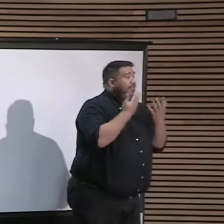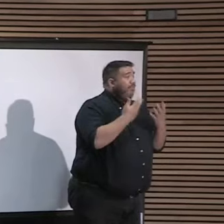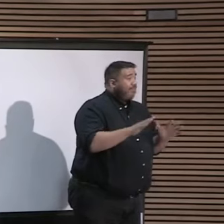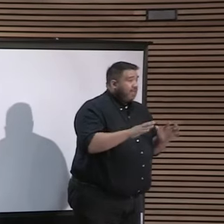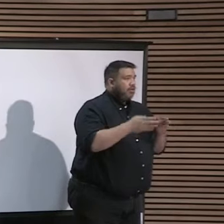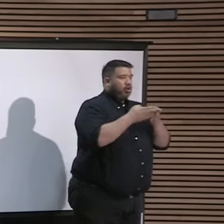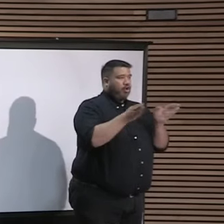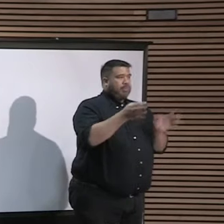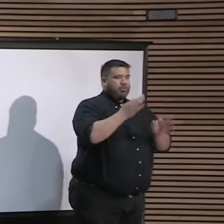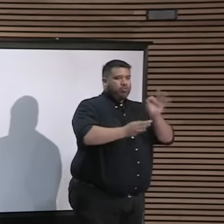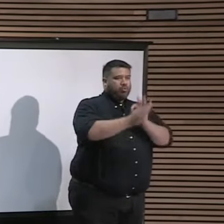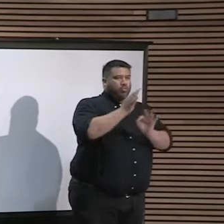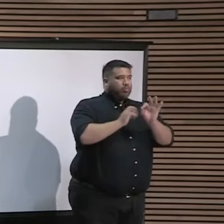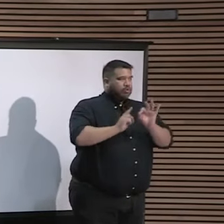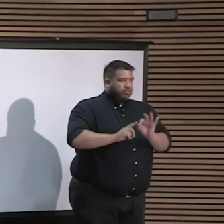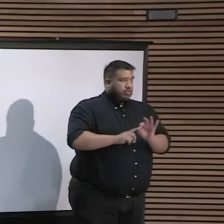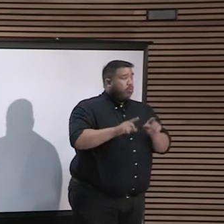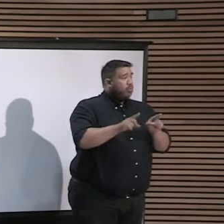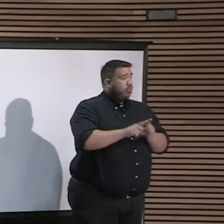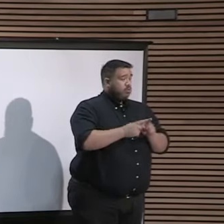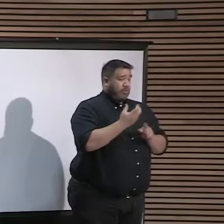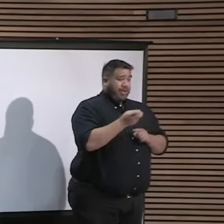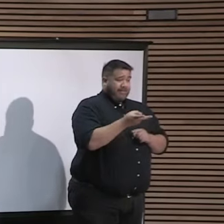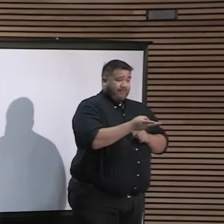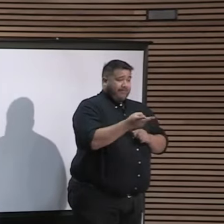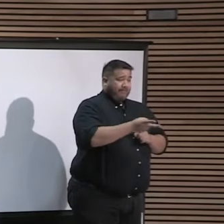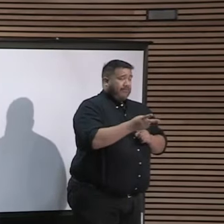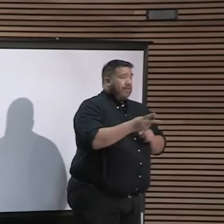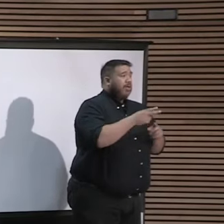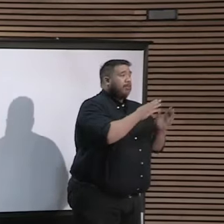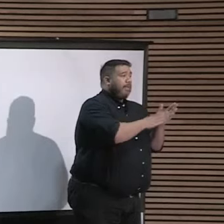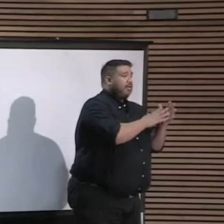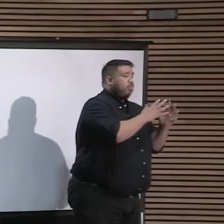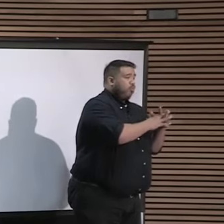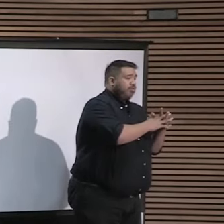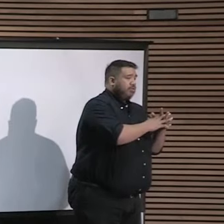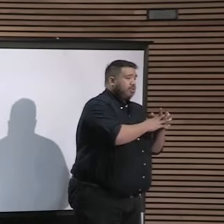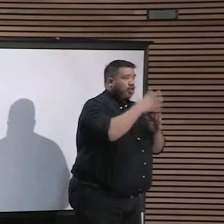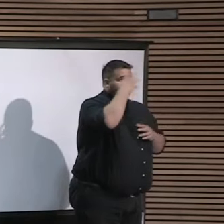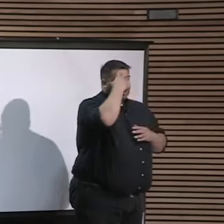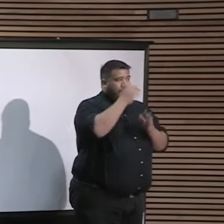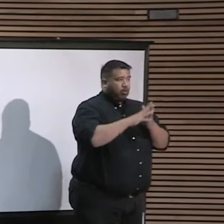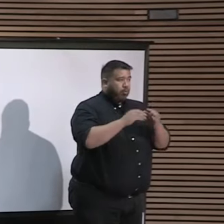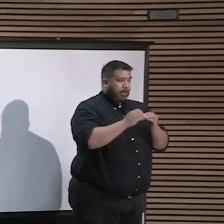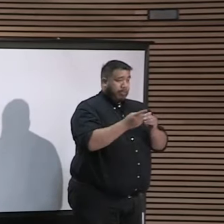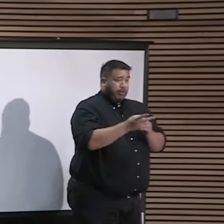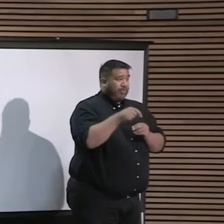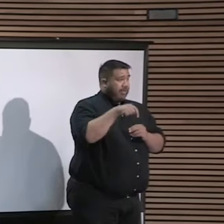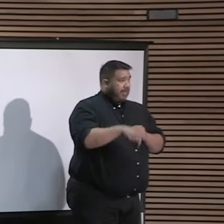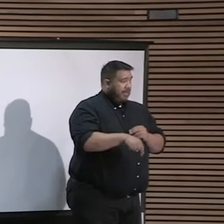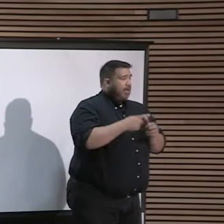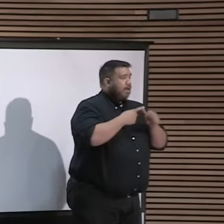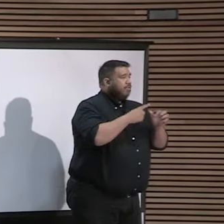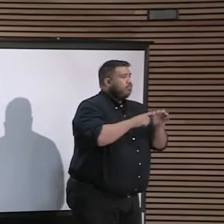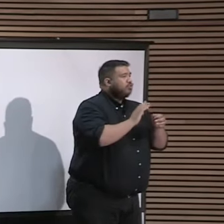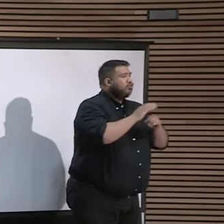take questions. We'll then hand over to Dr. Woods and Air Commodore Webb, who will be able to answer any questions regarding managed isolation and